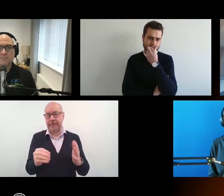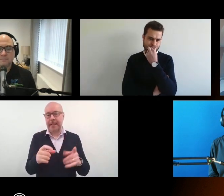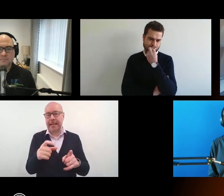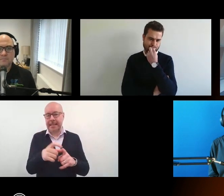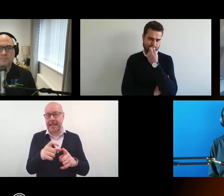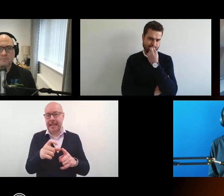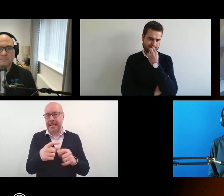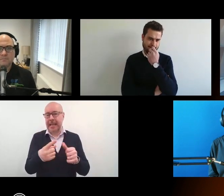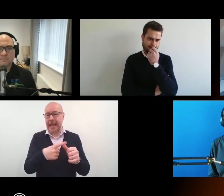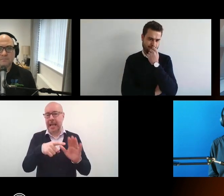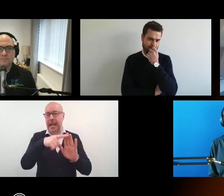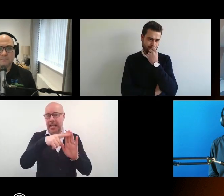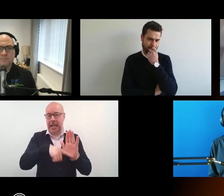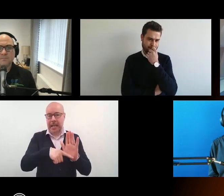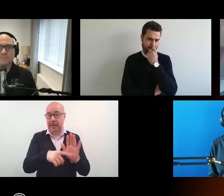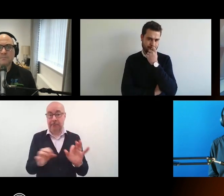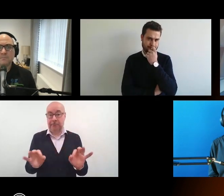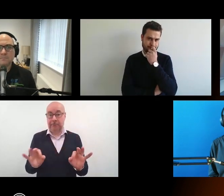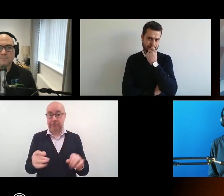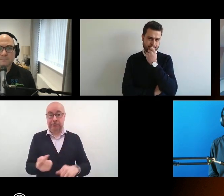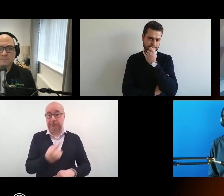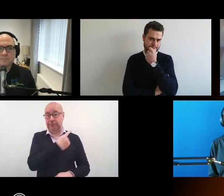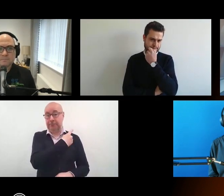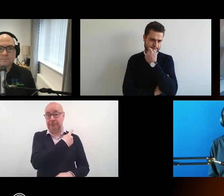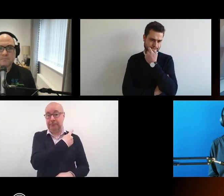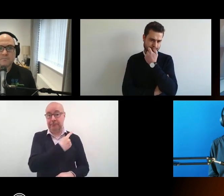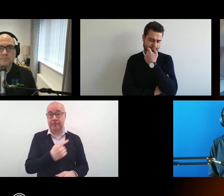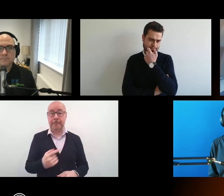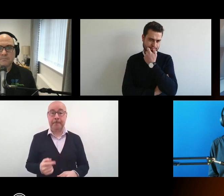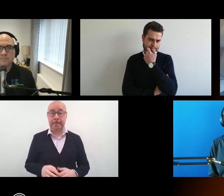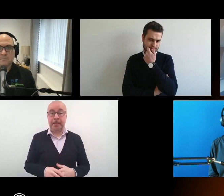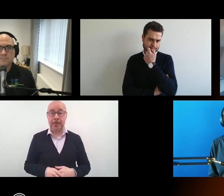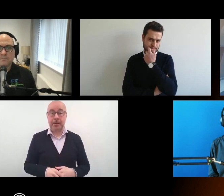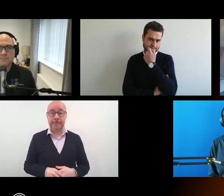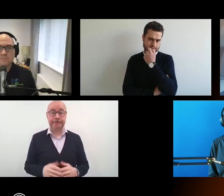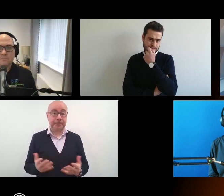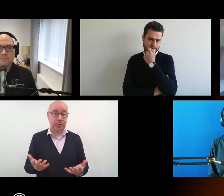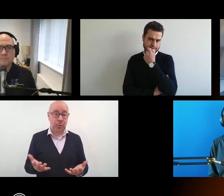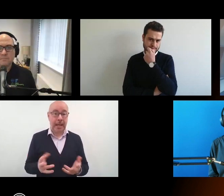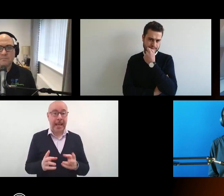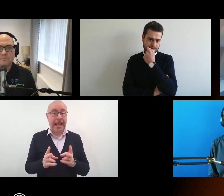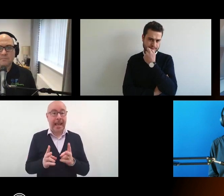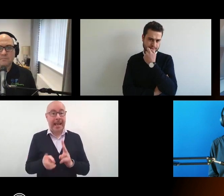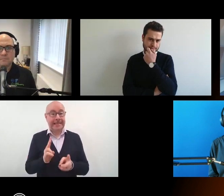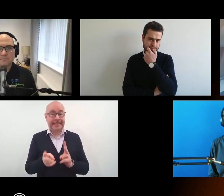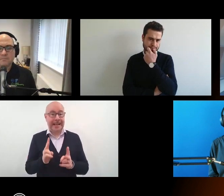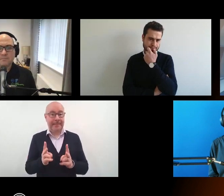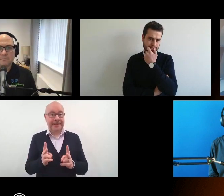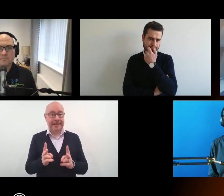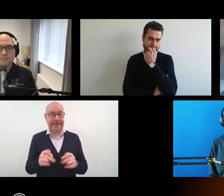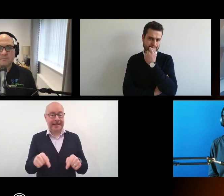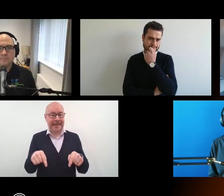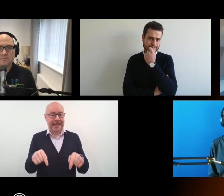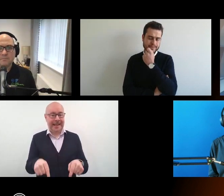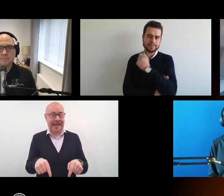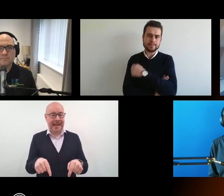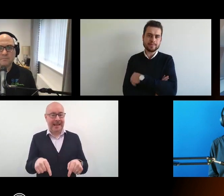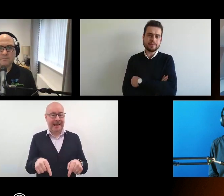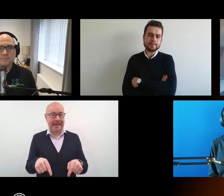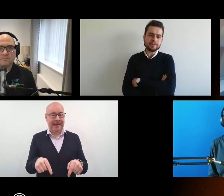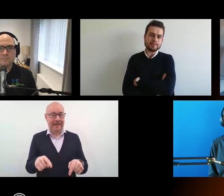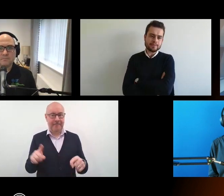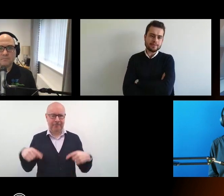so on. So interpreting hasn't been here forever. It's still a relatively a